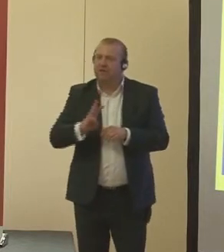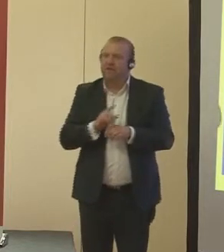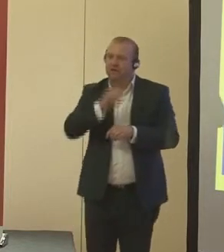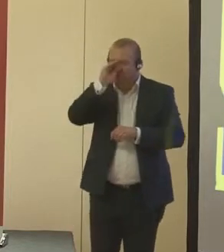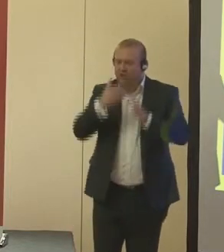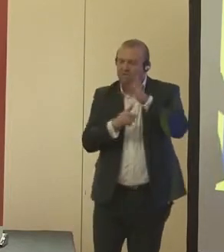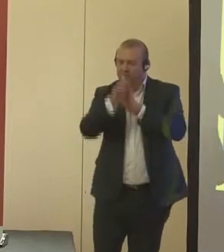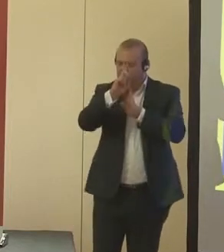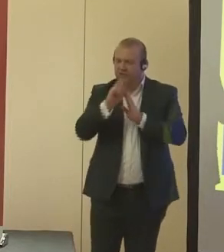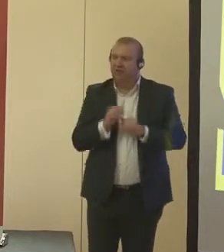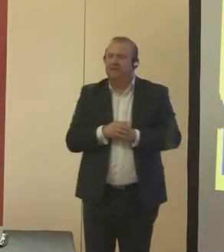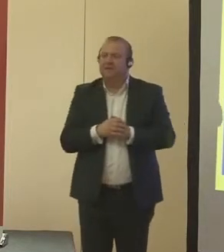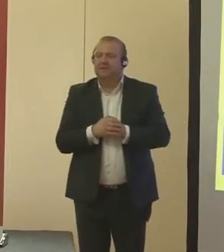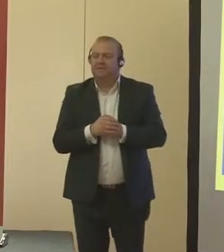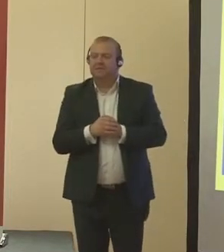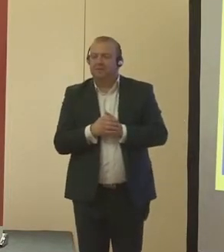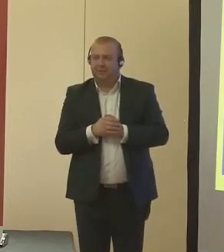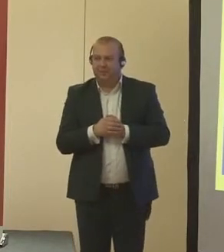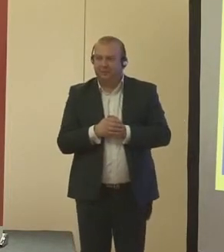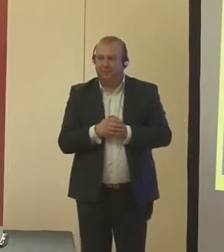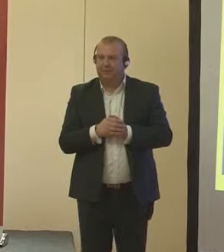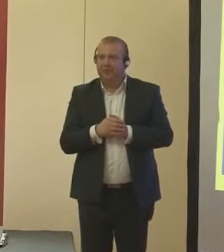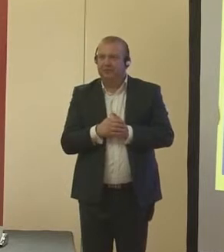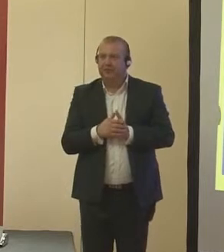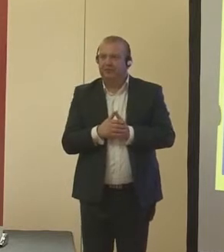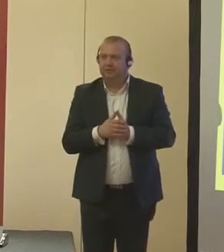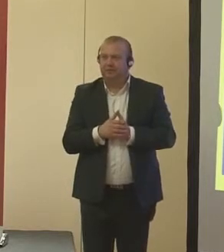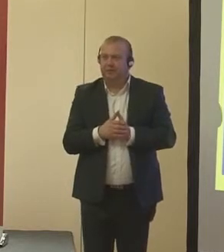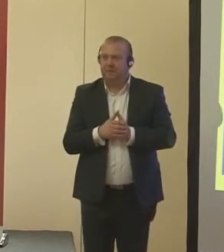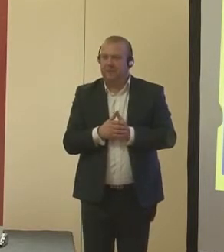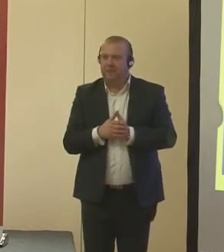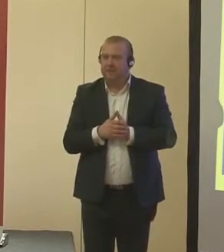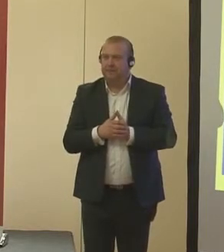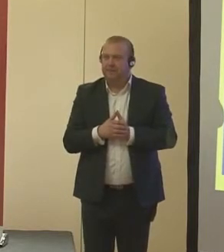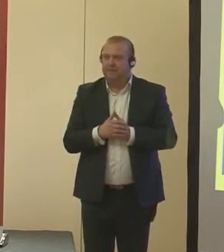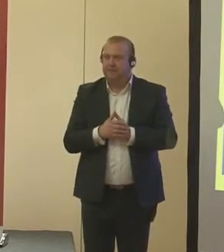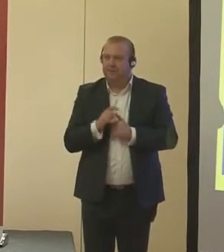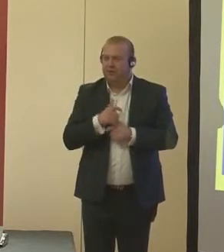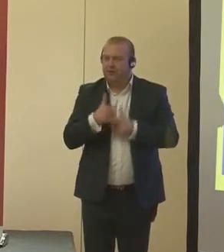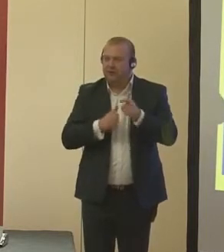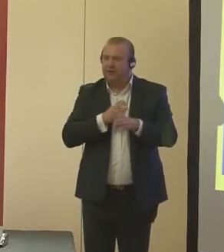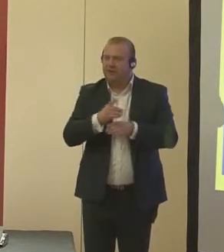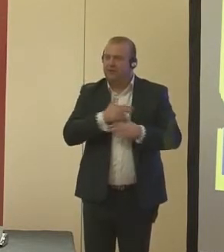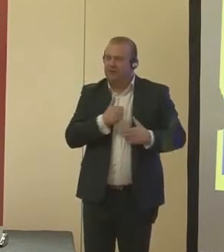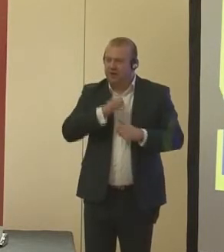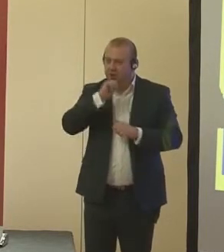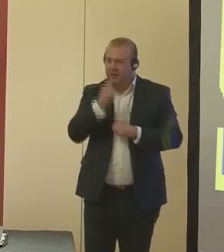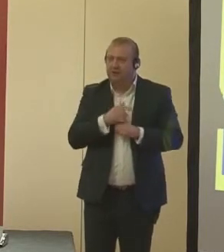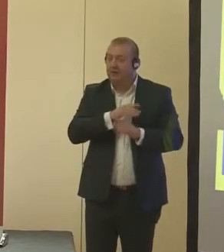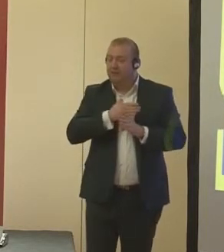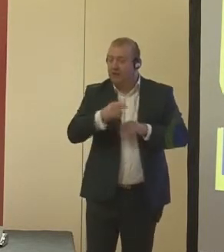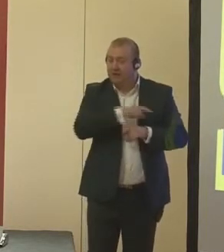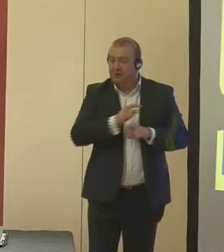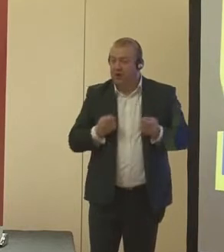Commission. And of course, in addition to these organizations, we're working again with national